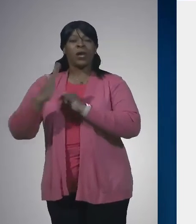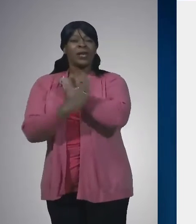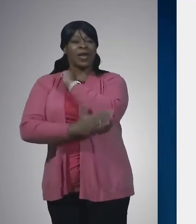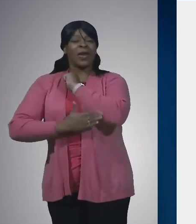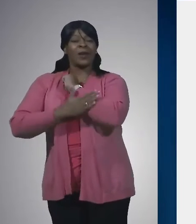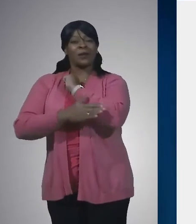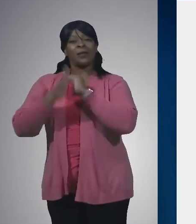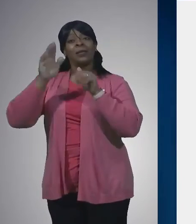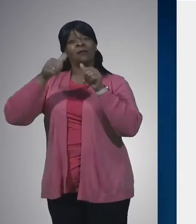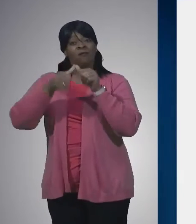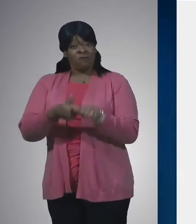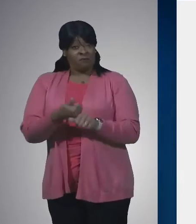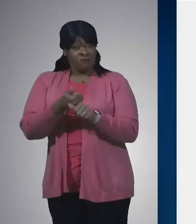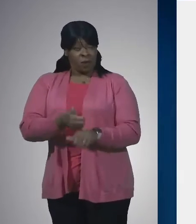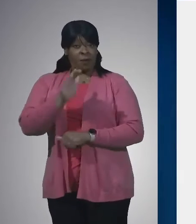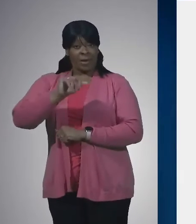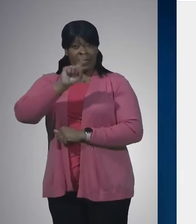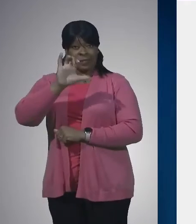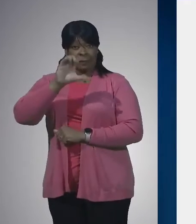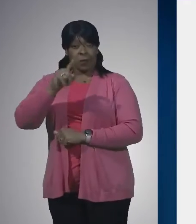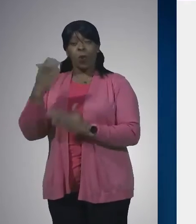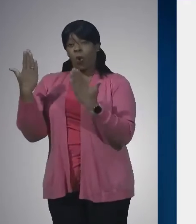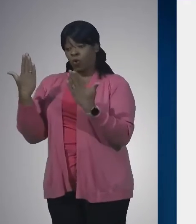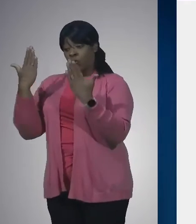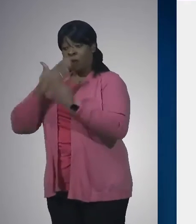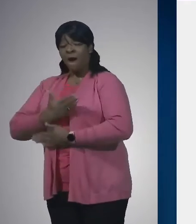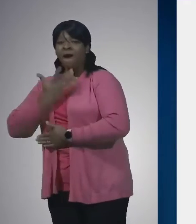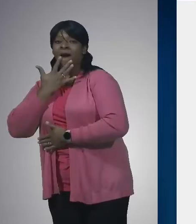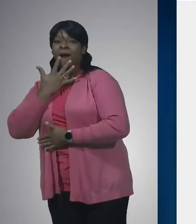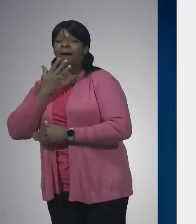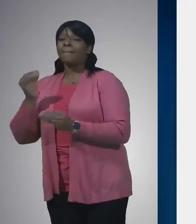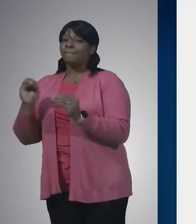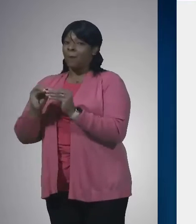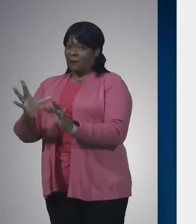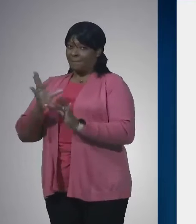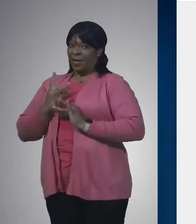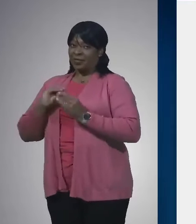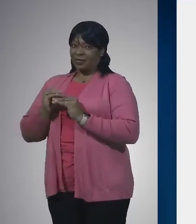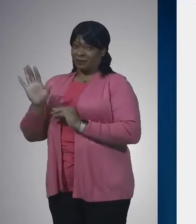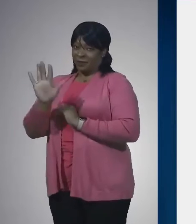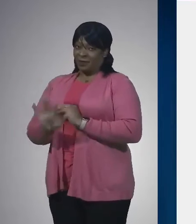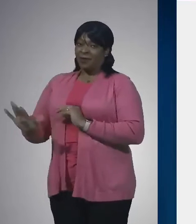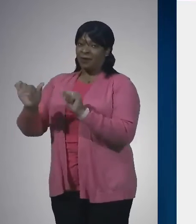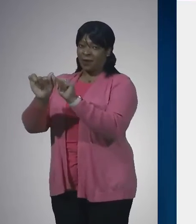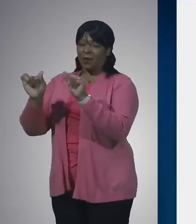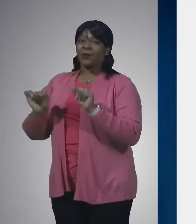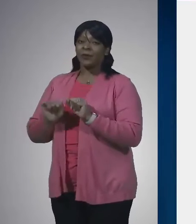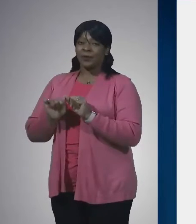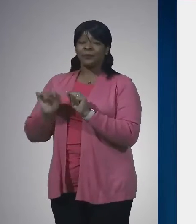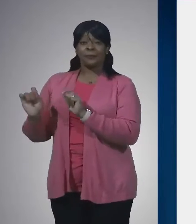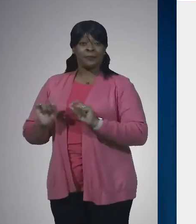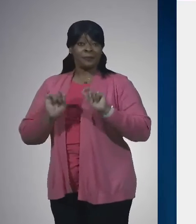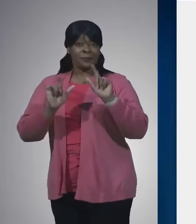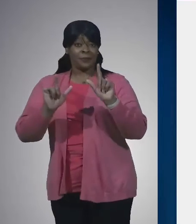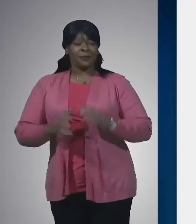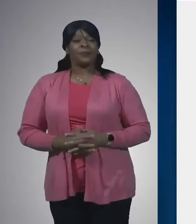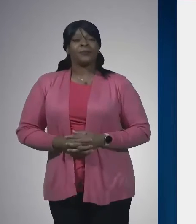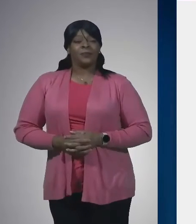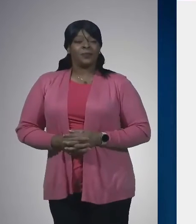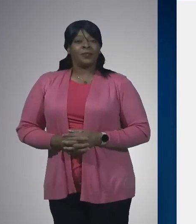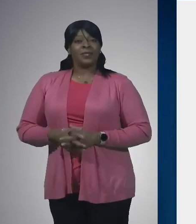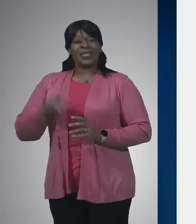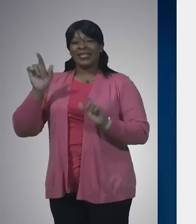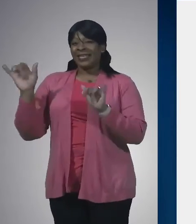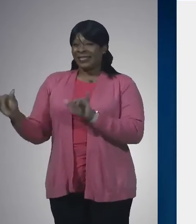code. Please note that the darker areas mean that there are more active cases in those zip codes. Next slide. And this